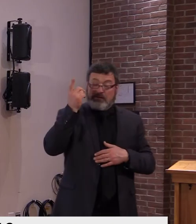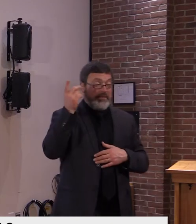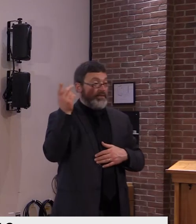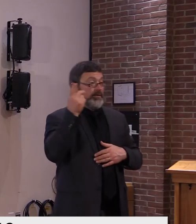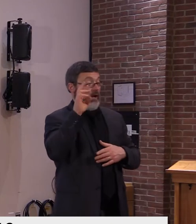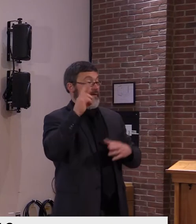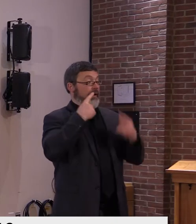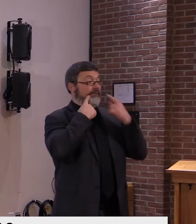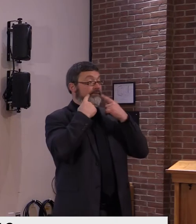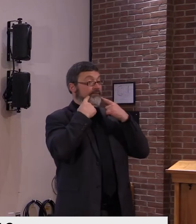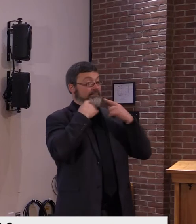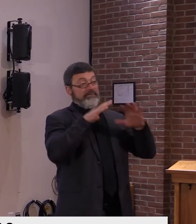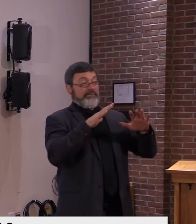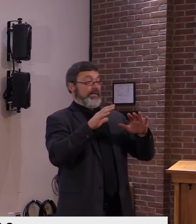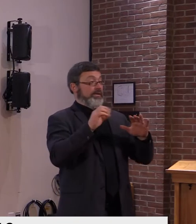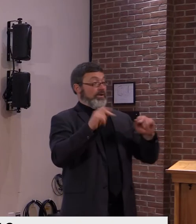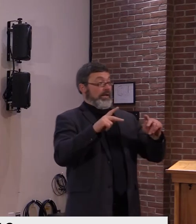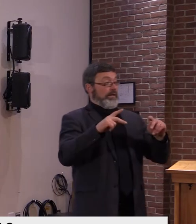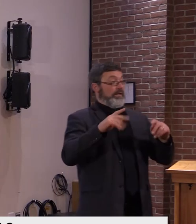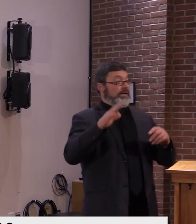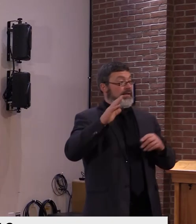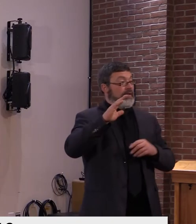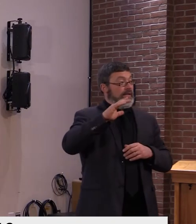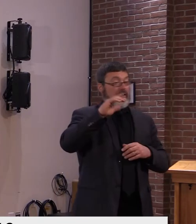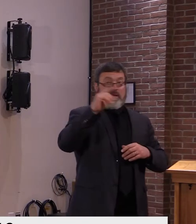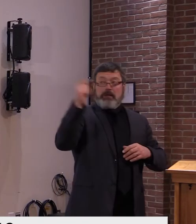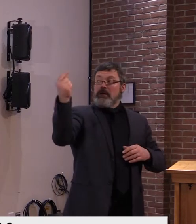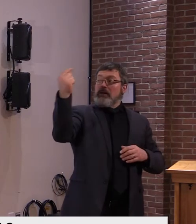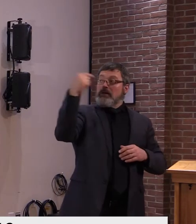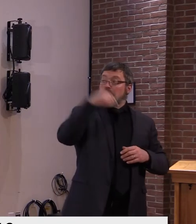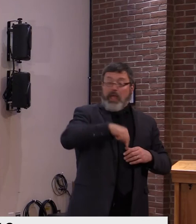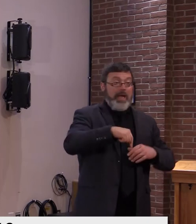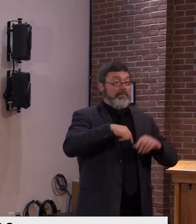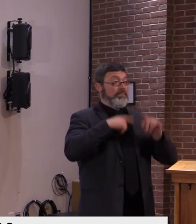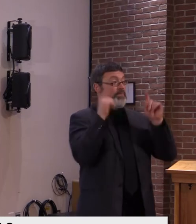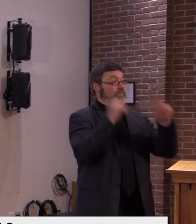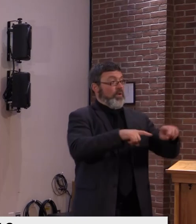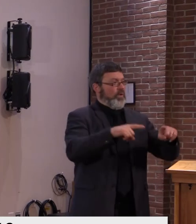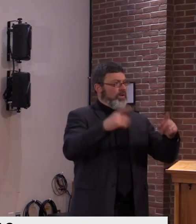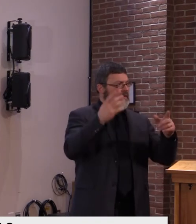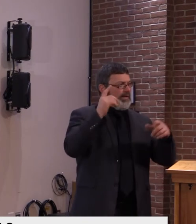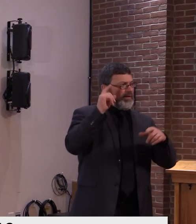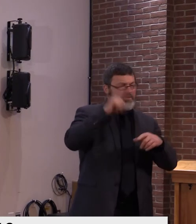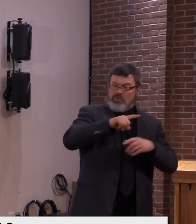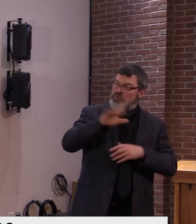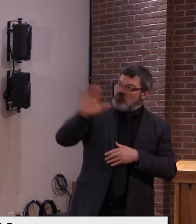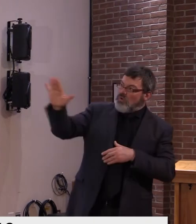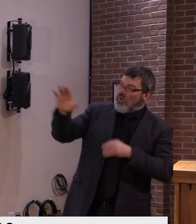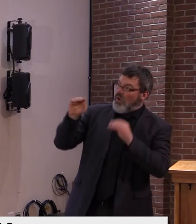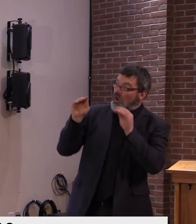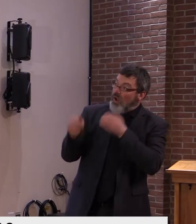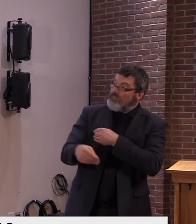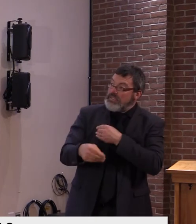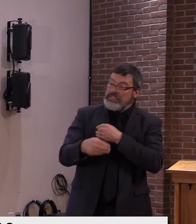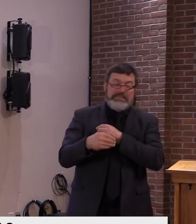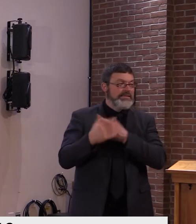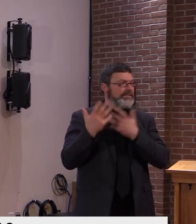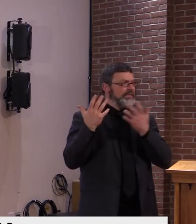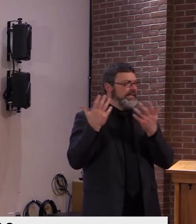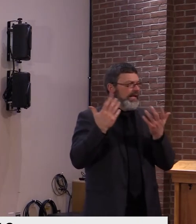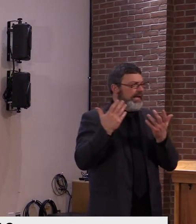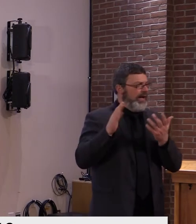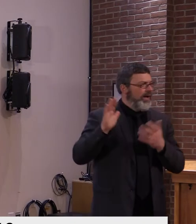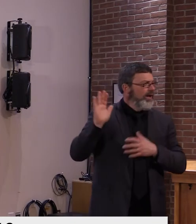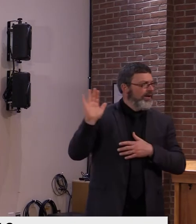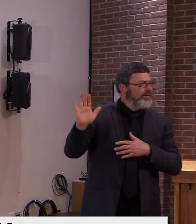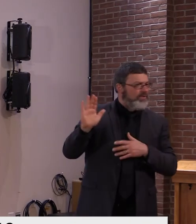do they come? Do they come to the pavilion? I mean, do they come to Dr. Levine's office? And then once they get there,